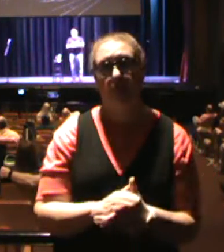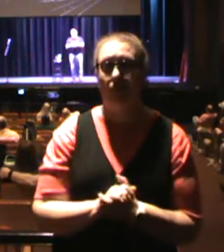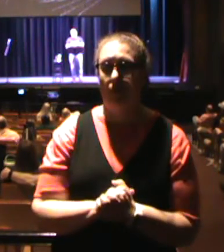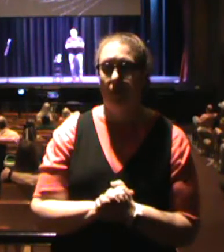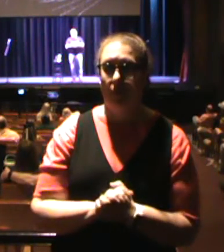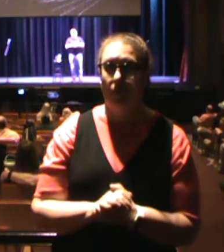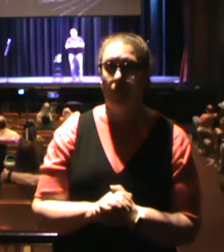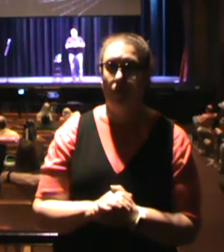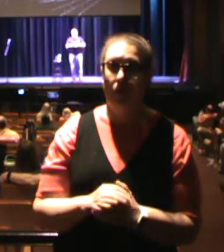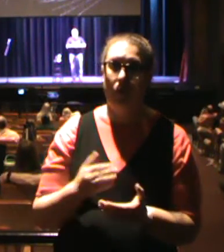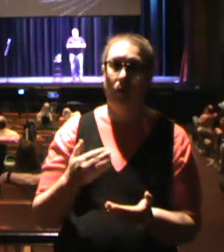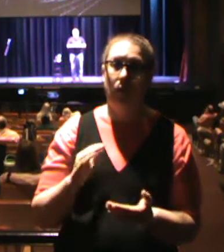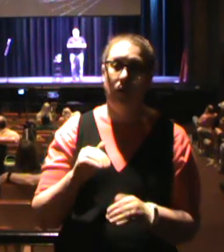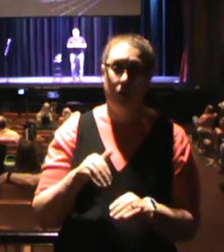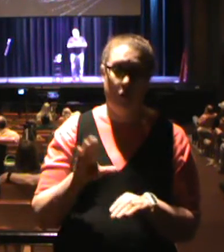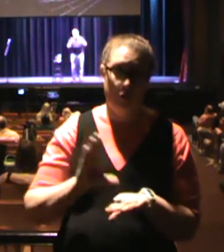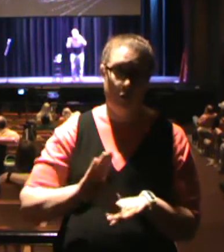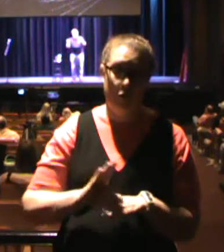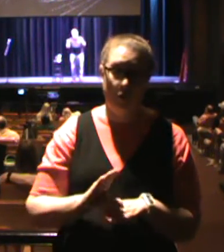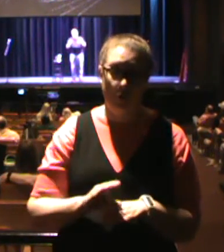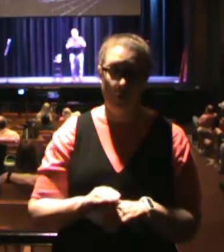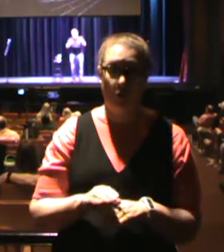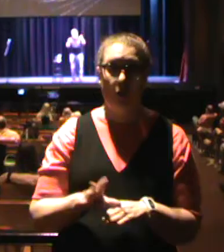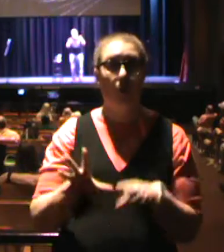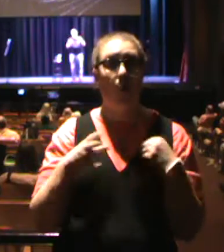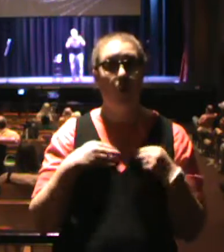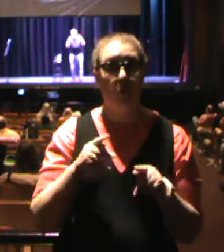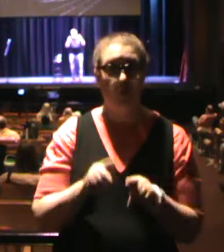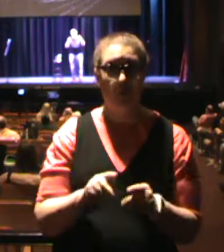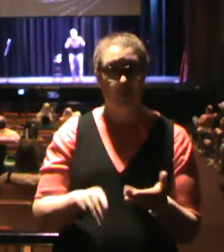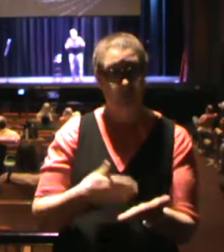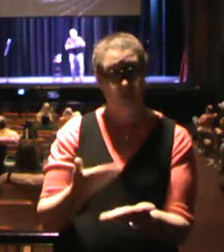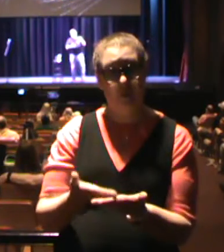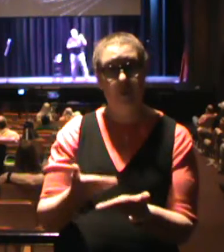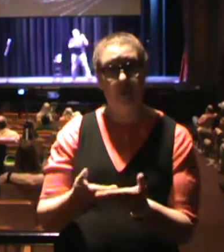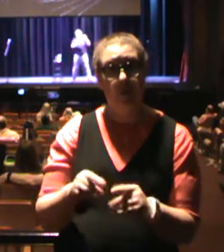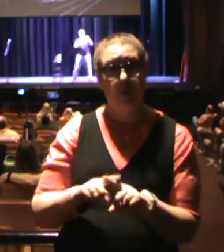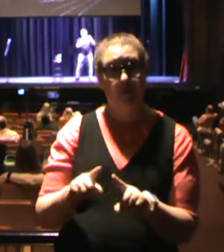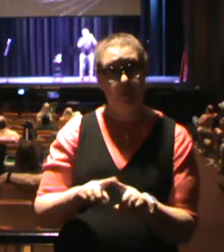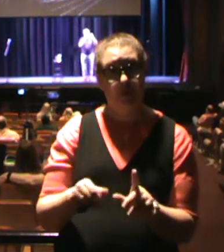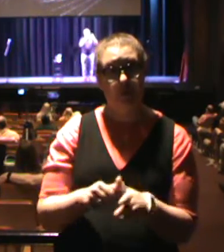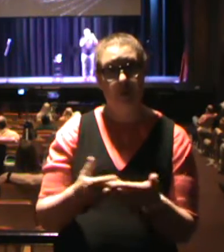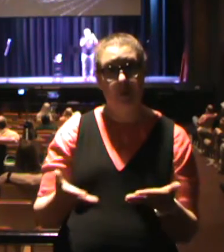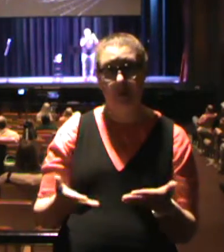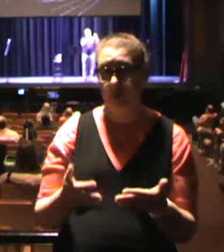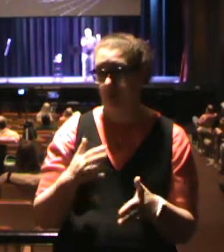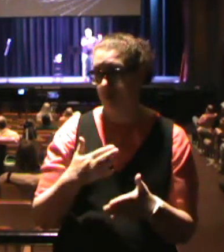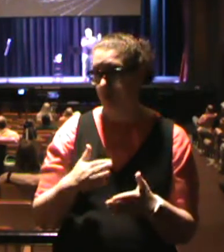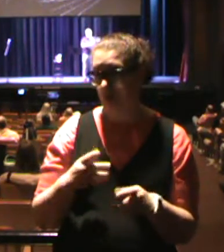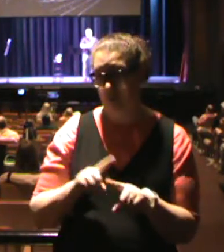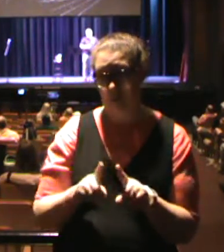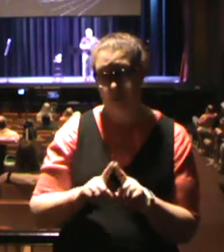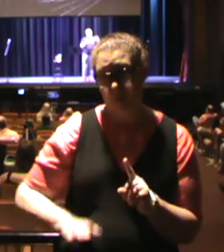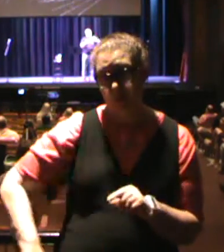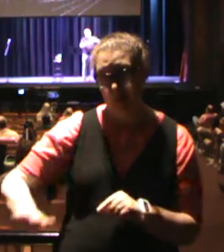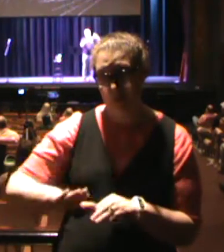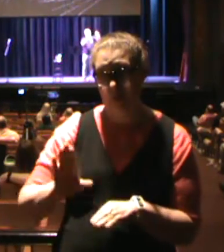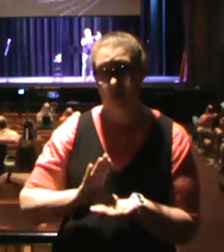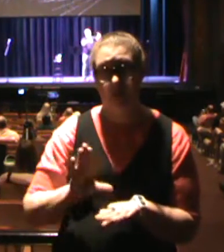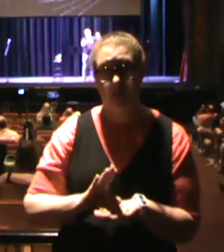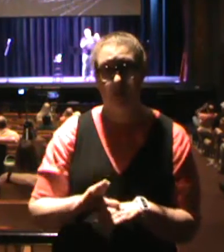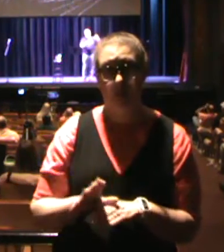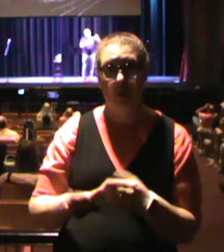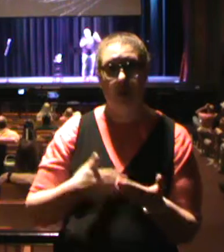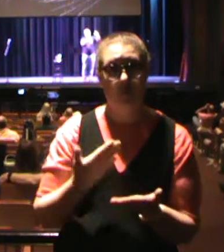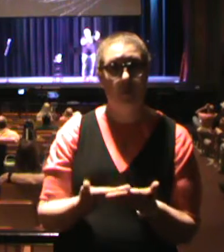people accountable for different areas in the church. I hold them accountable to make sure that they're doing things. When it comes to the different areas of our church and different pastors, I hold